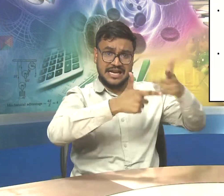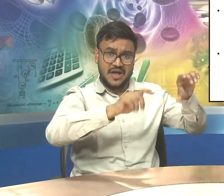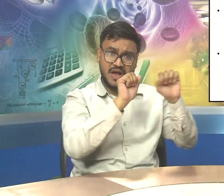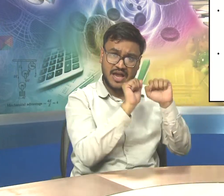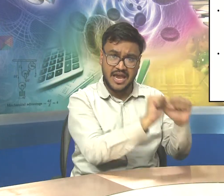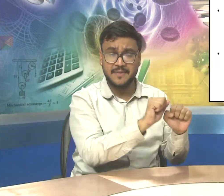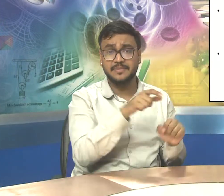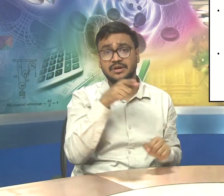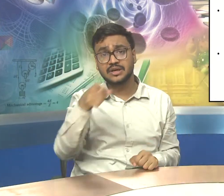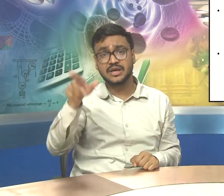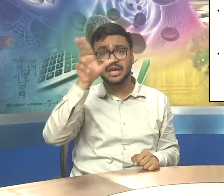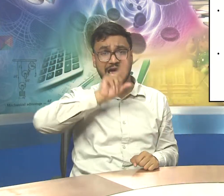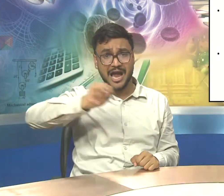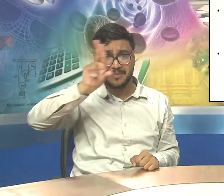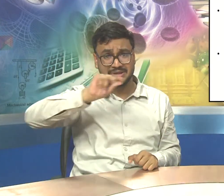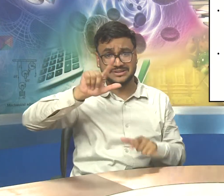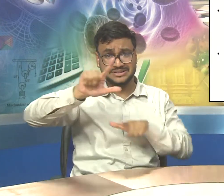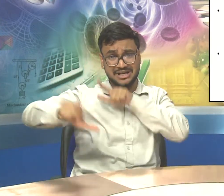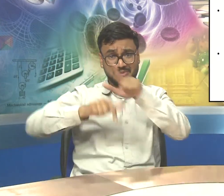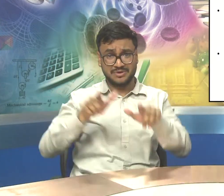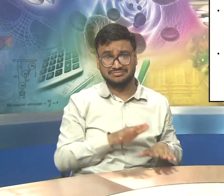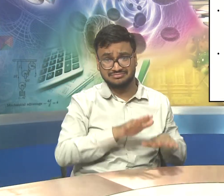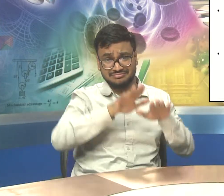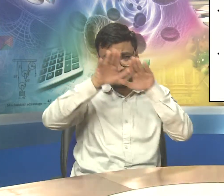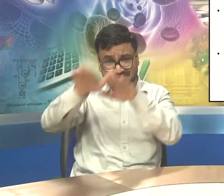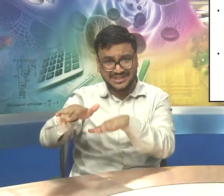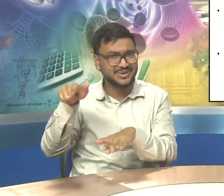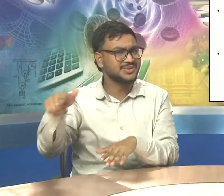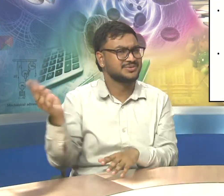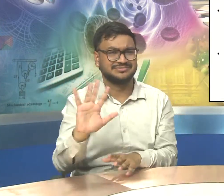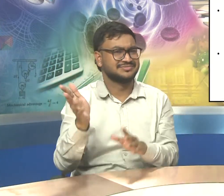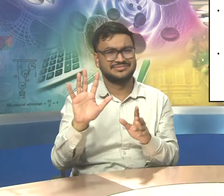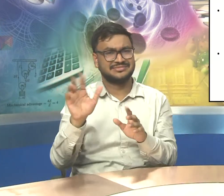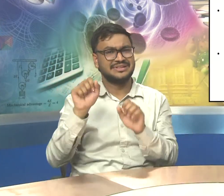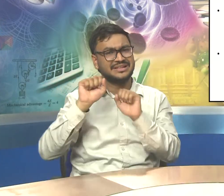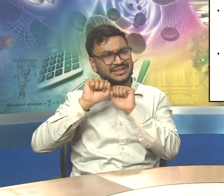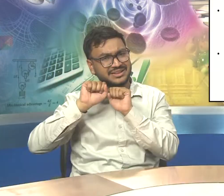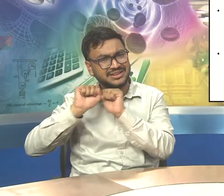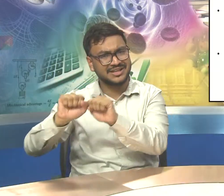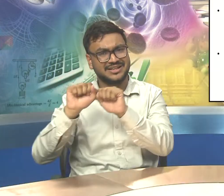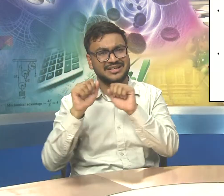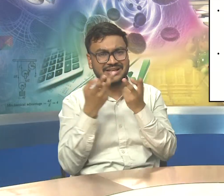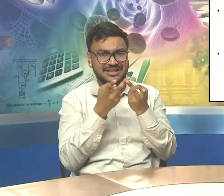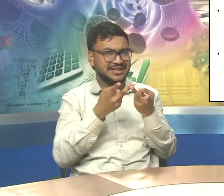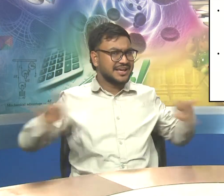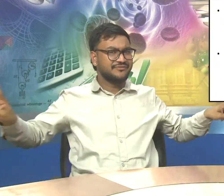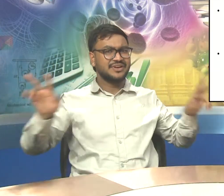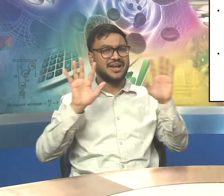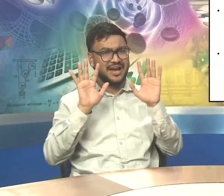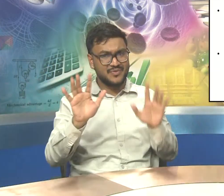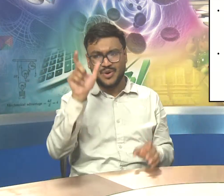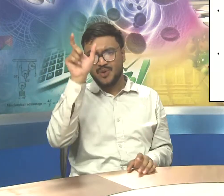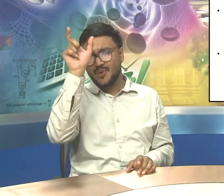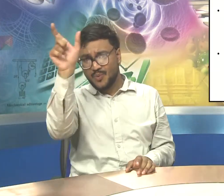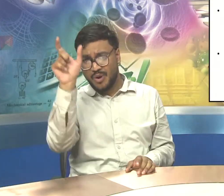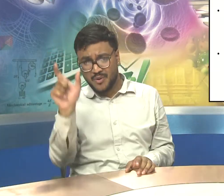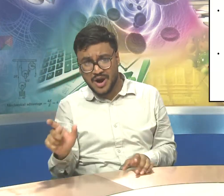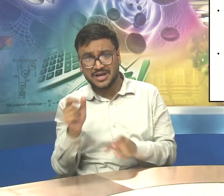This structure differs significantly from the structure of the spoken language used